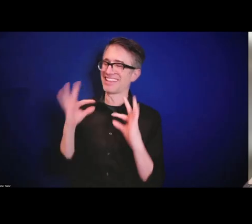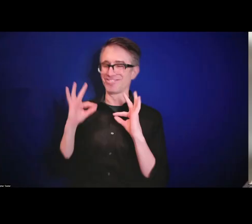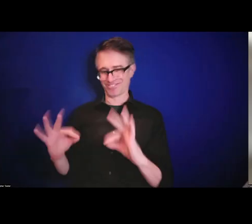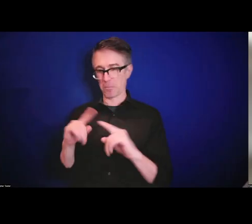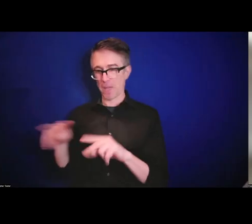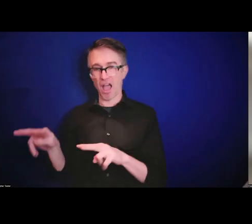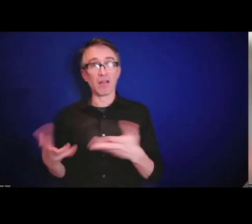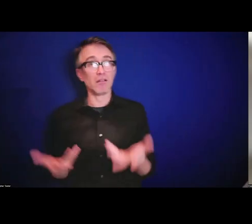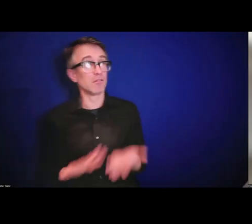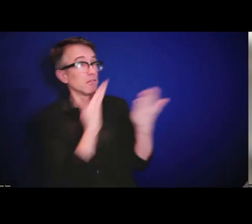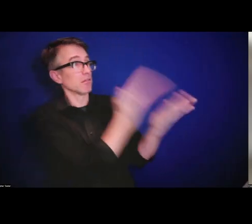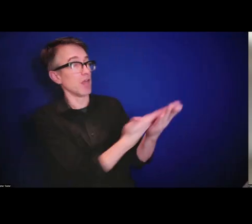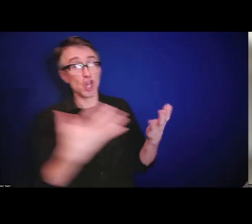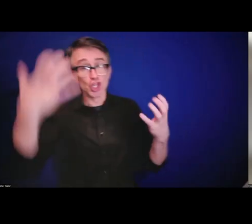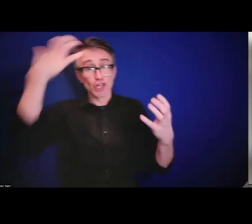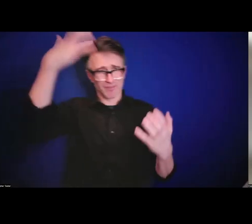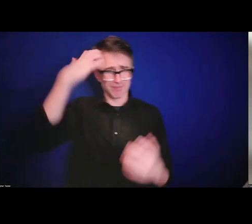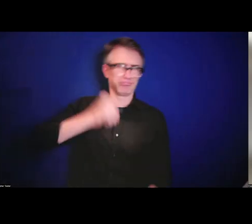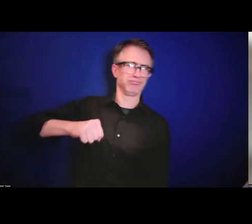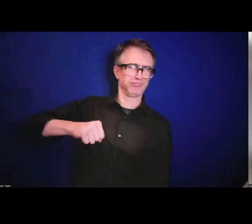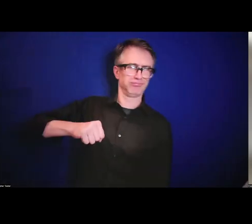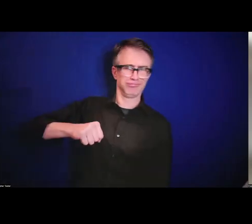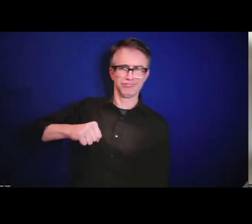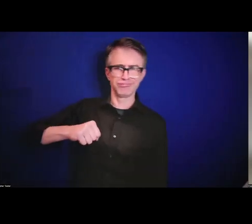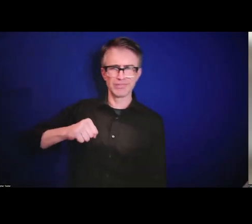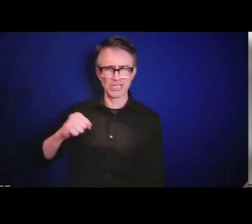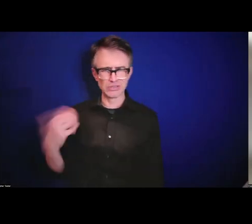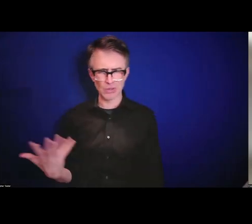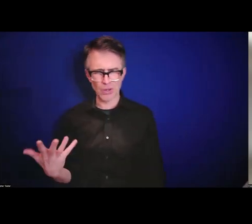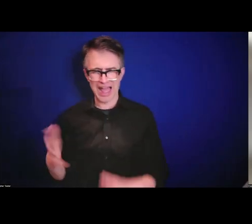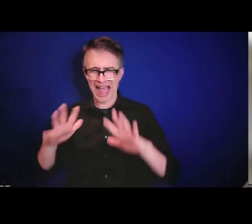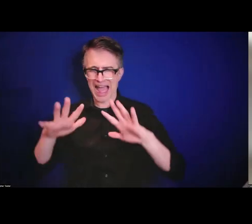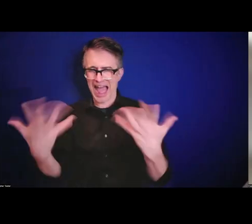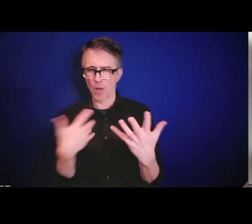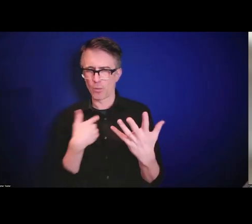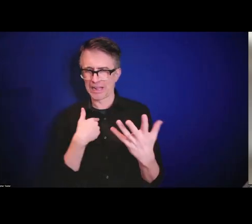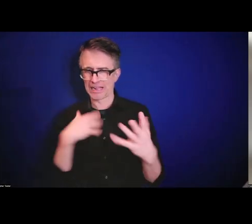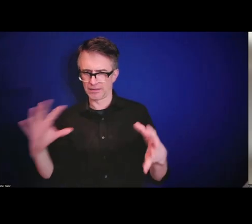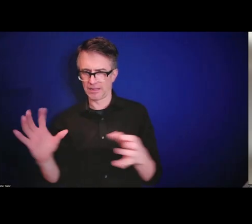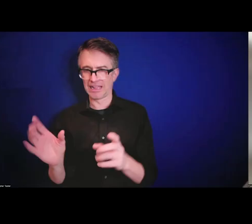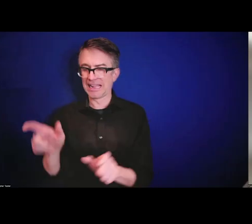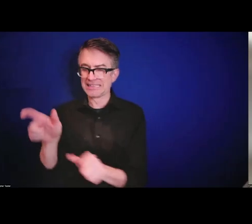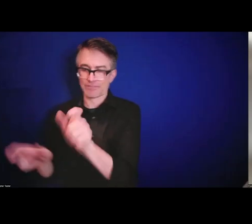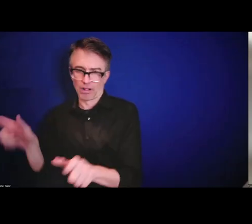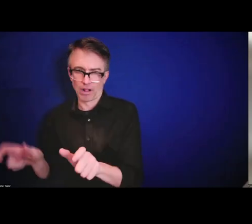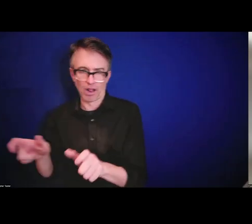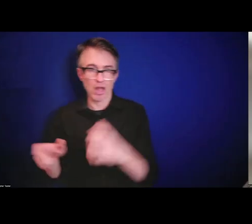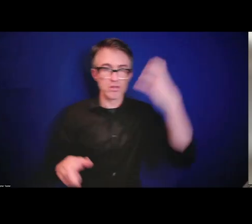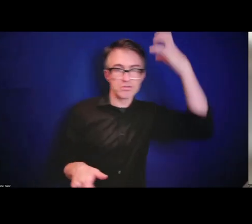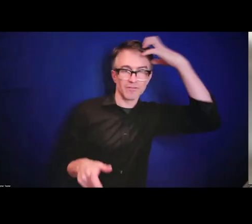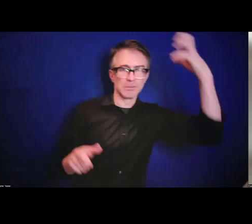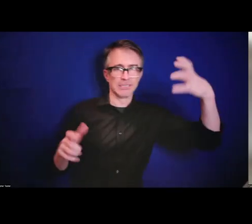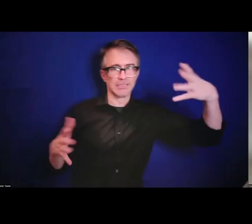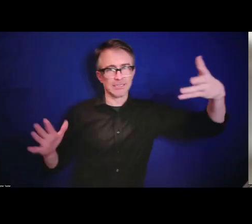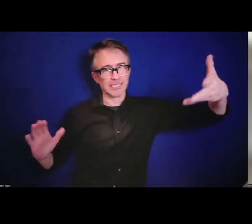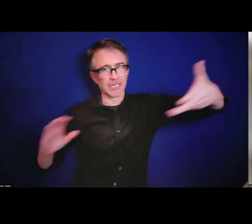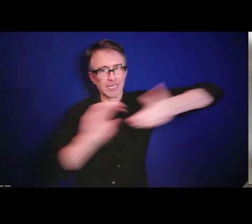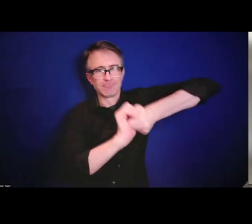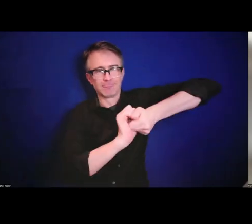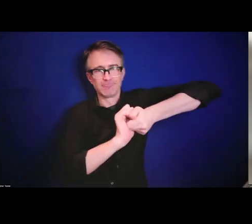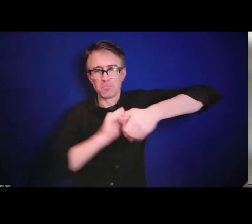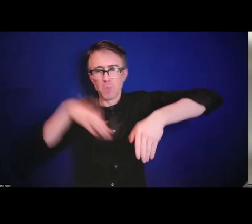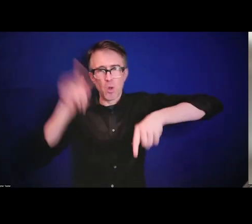society and the public side, the National Statistical Offices in some settings. Also, how can we